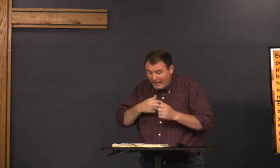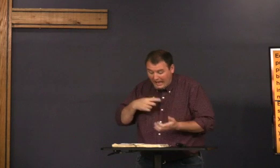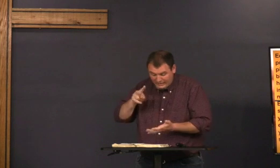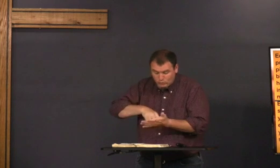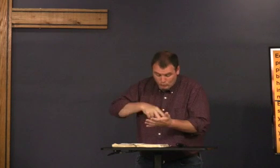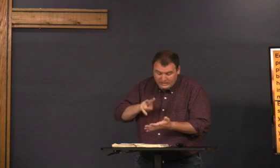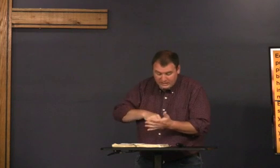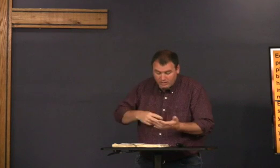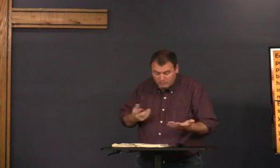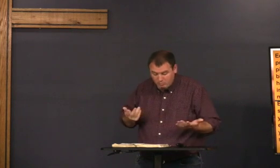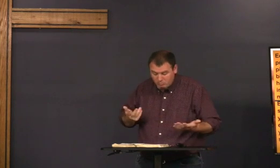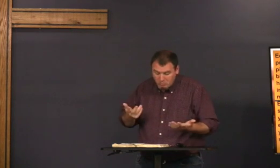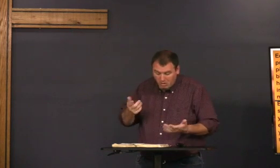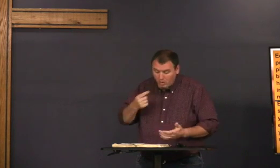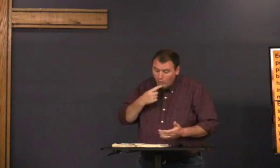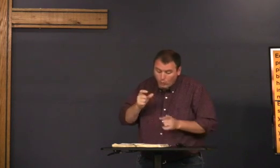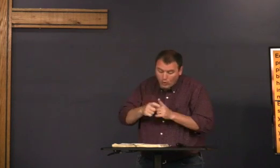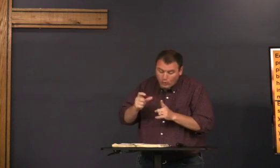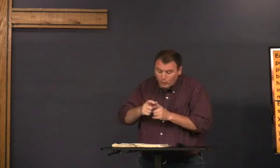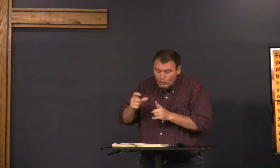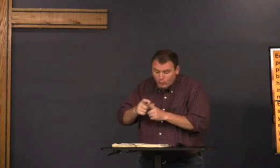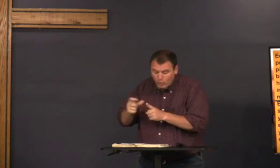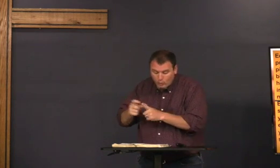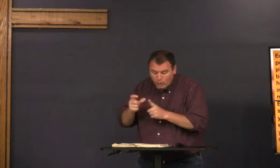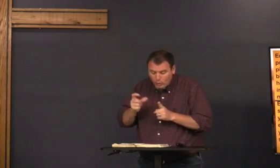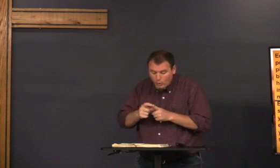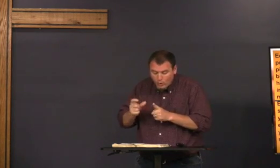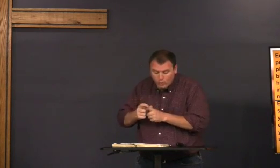I can read word.